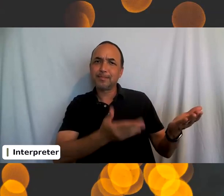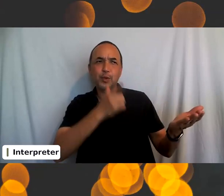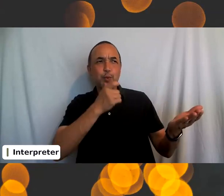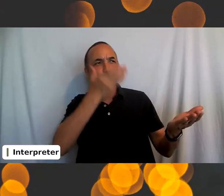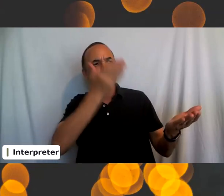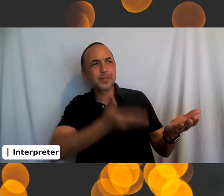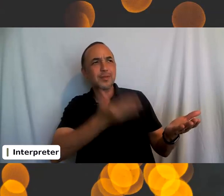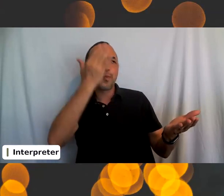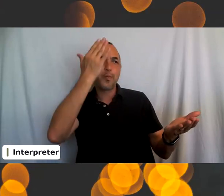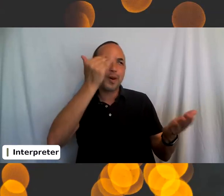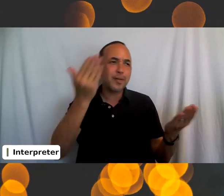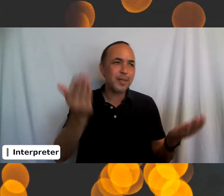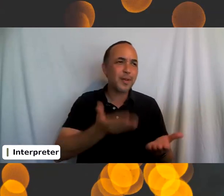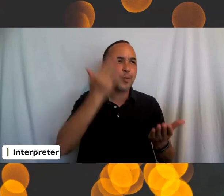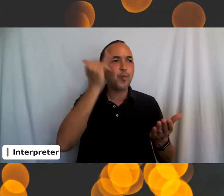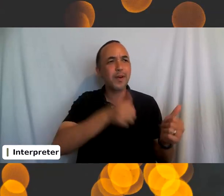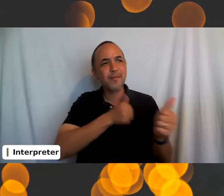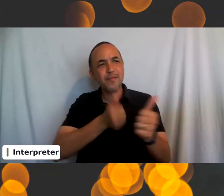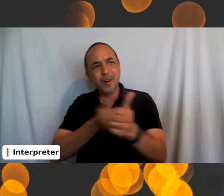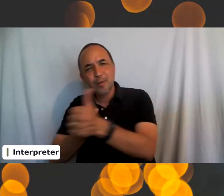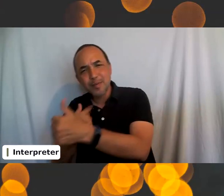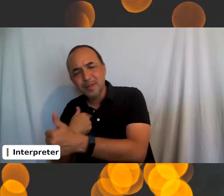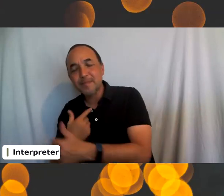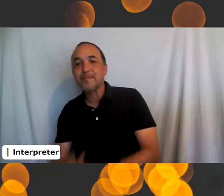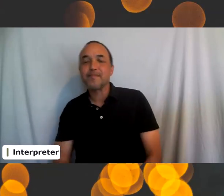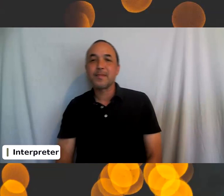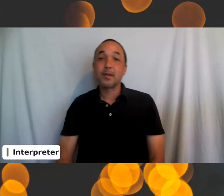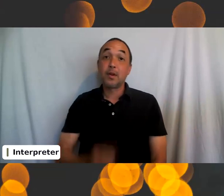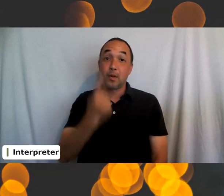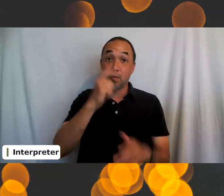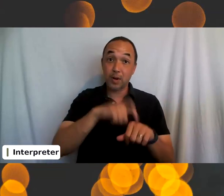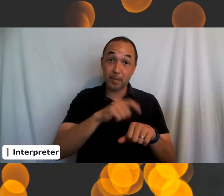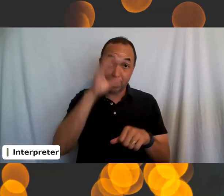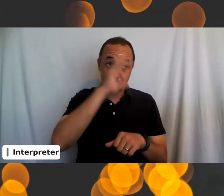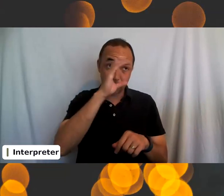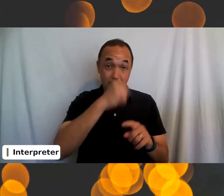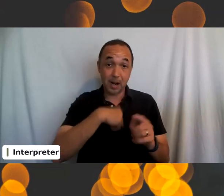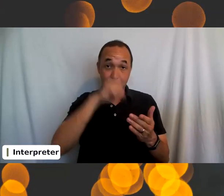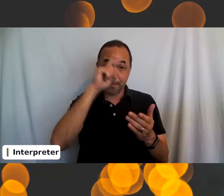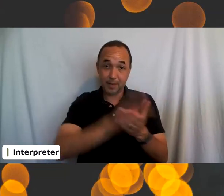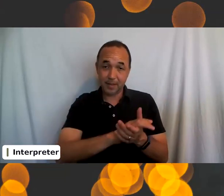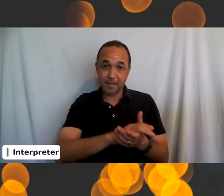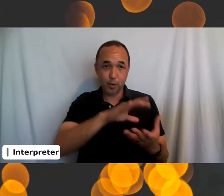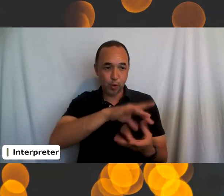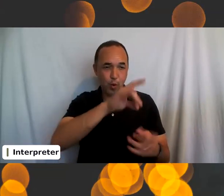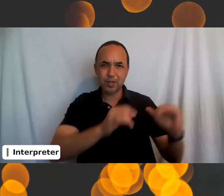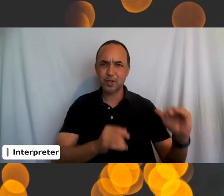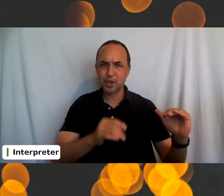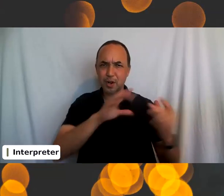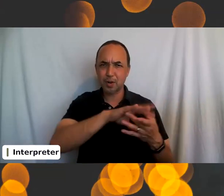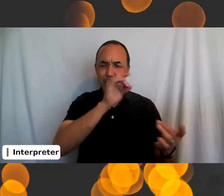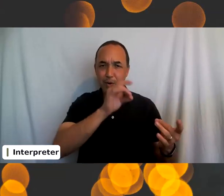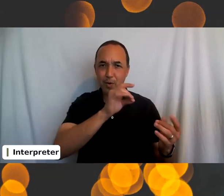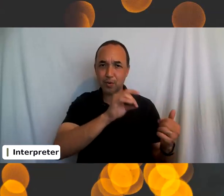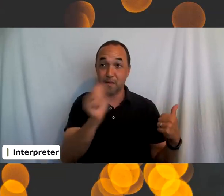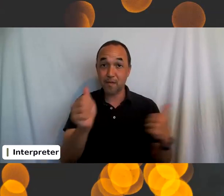here? I had an investigation once where I believe the ghost of a child followed me home, and I was pregnant